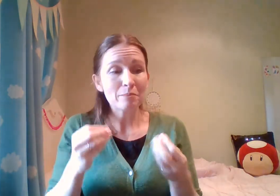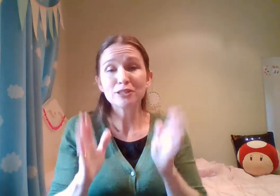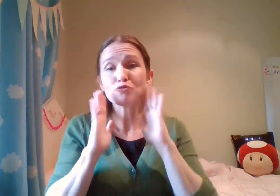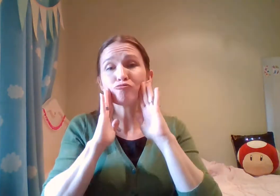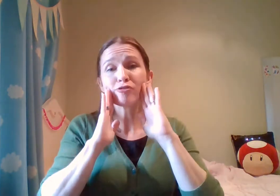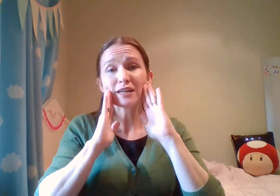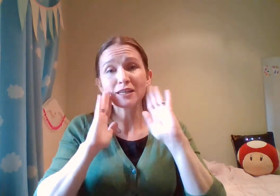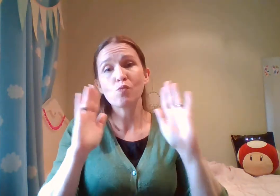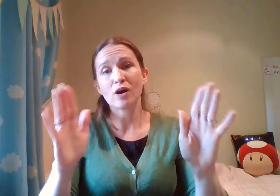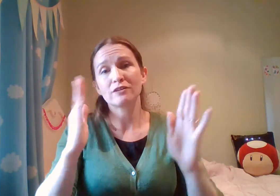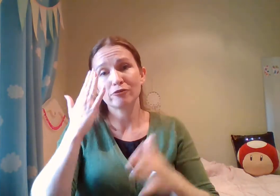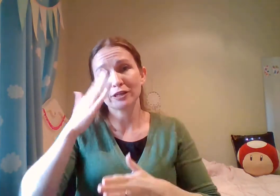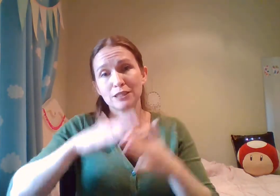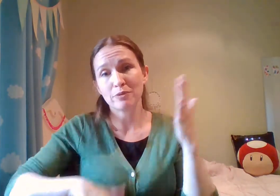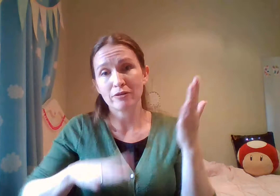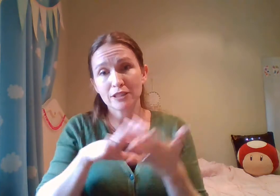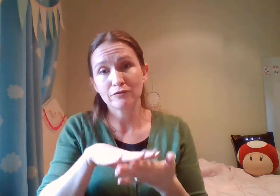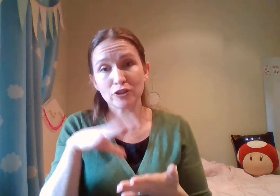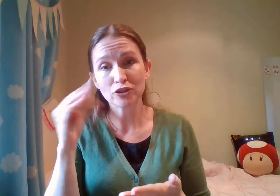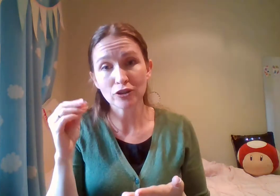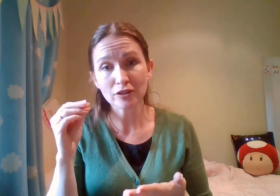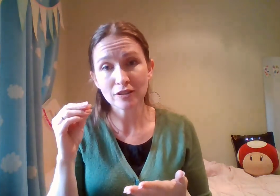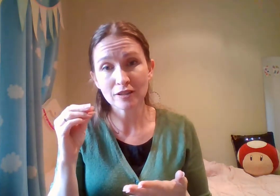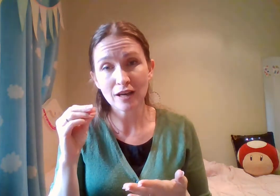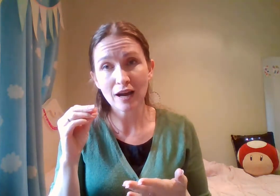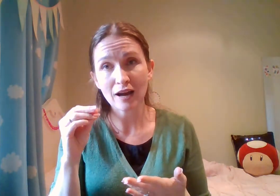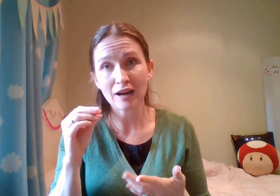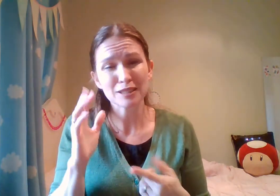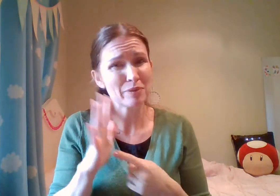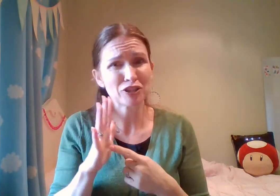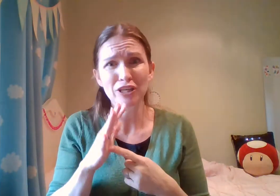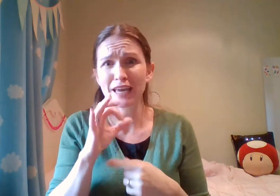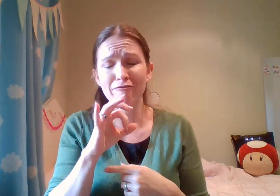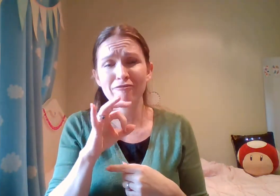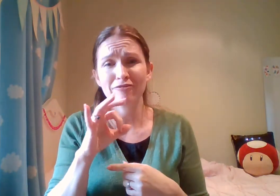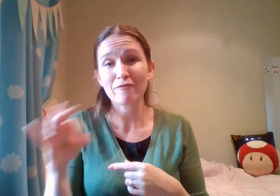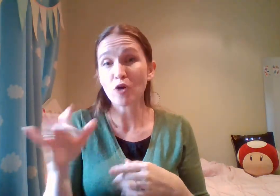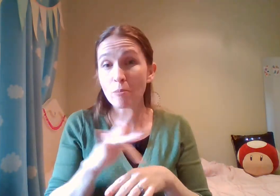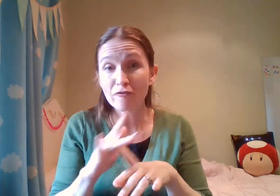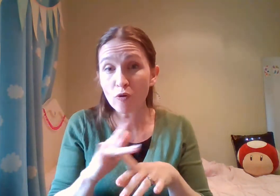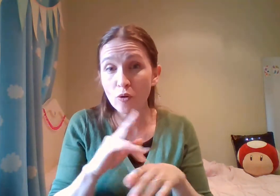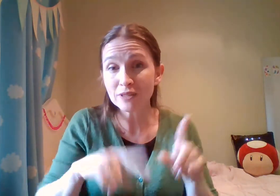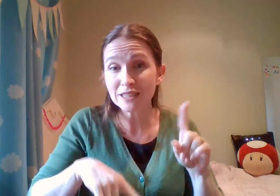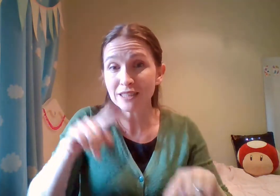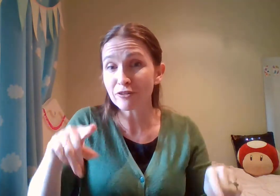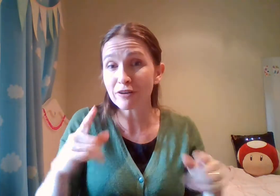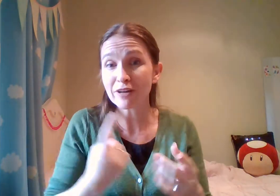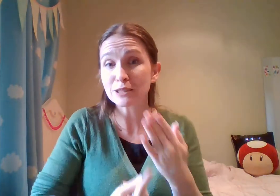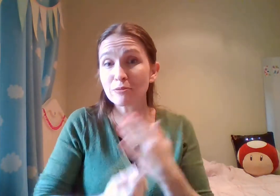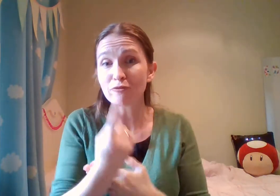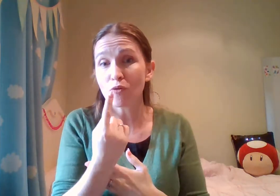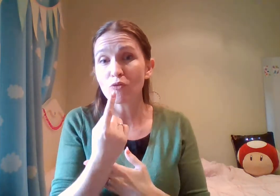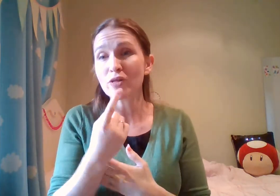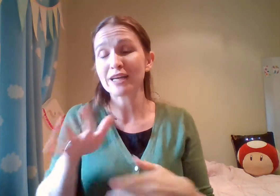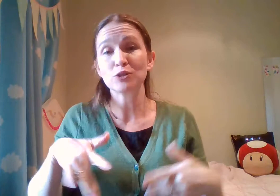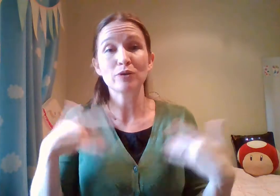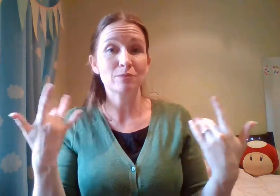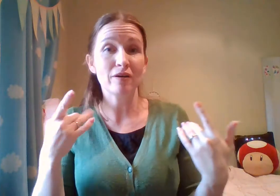it's a really wonderful experience for students, especially if they've not performed in different events before. They get to experience